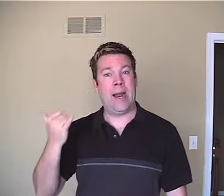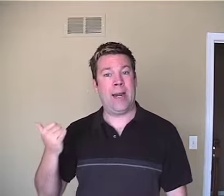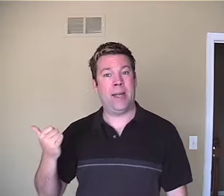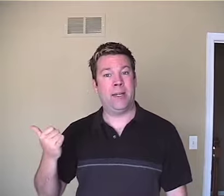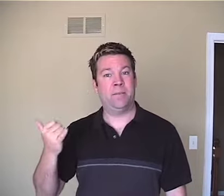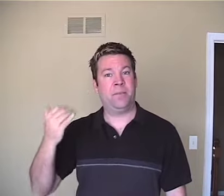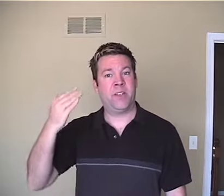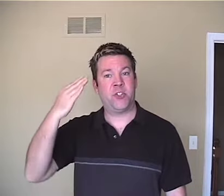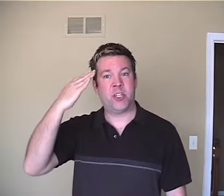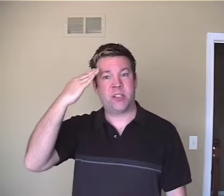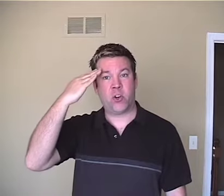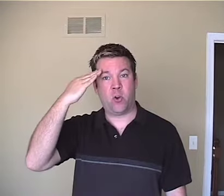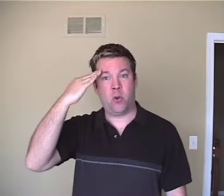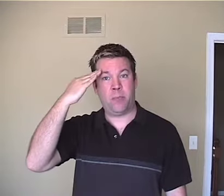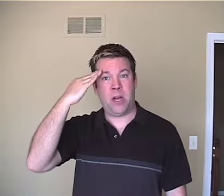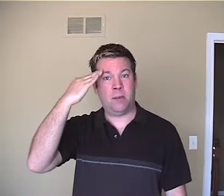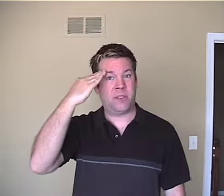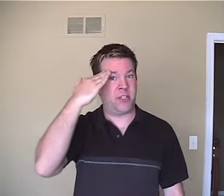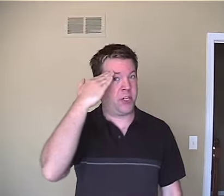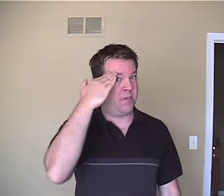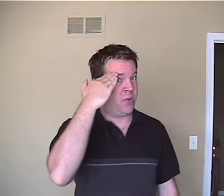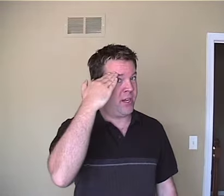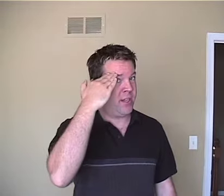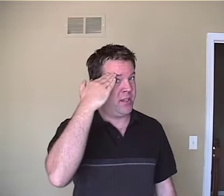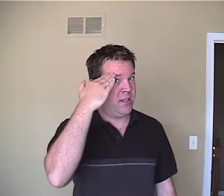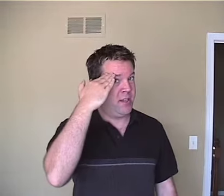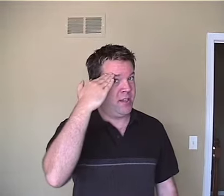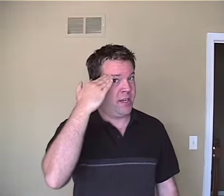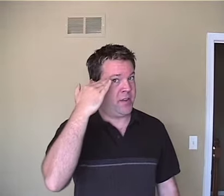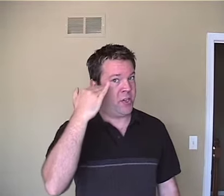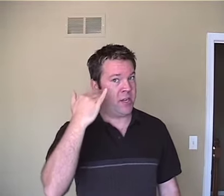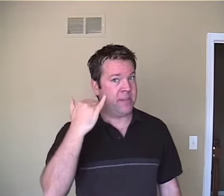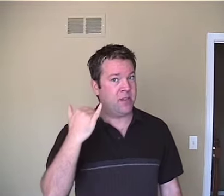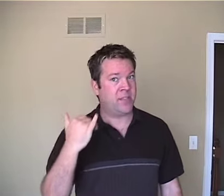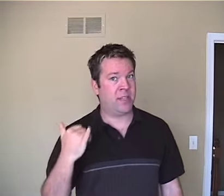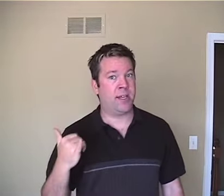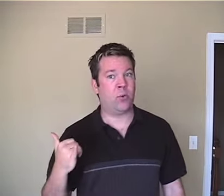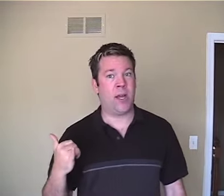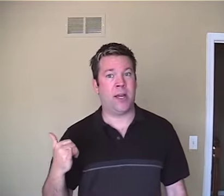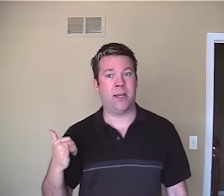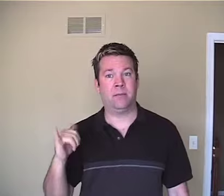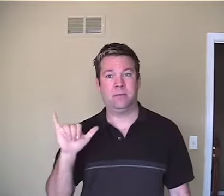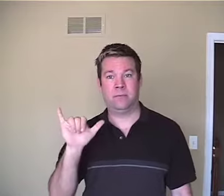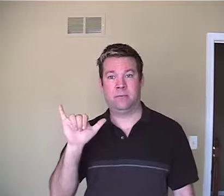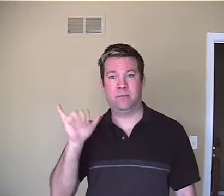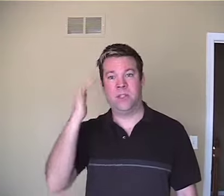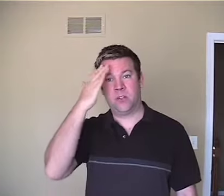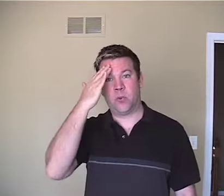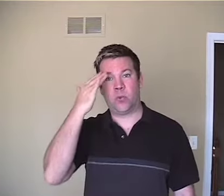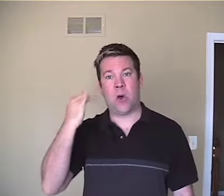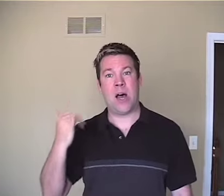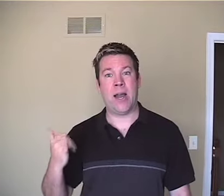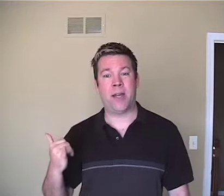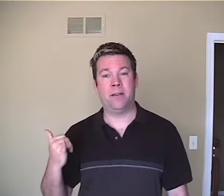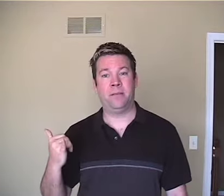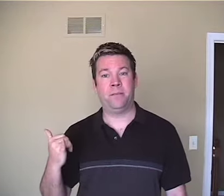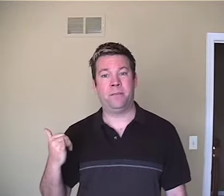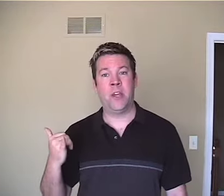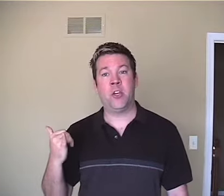Why? It's just your whole palm touching your forehead, and then you come down to the letter Y. So it's why. You